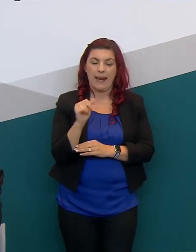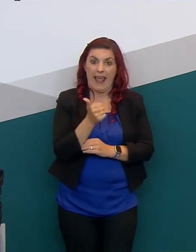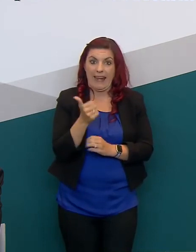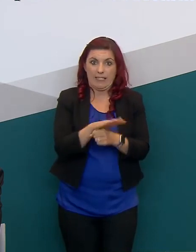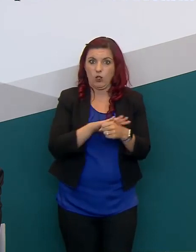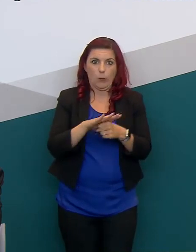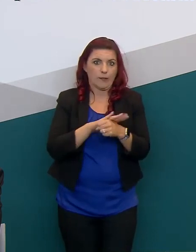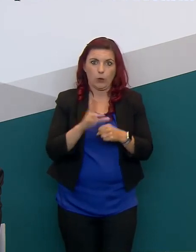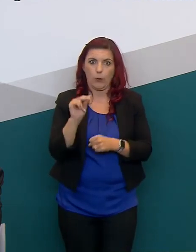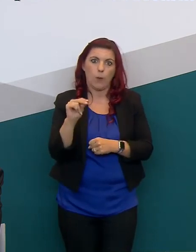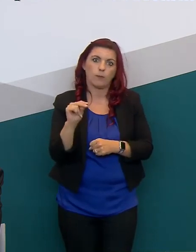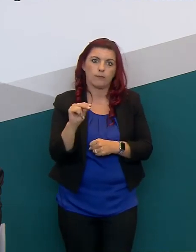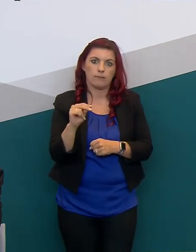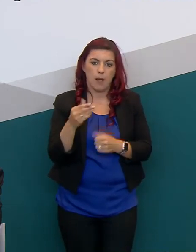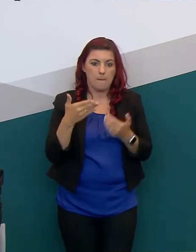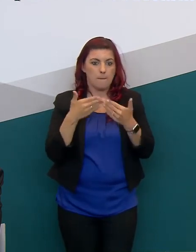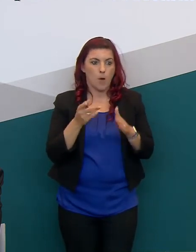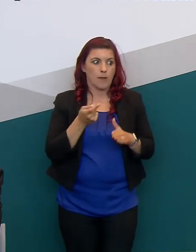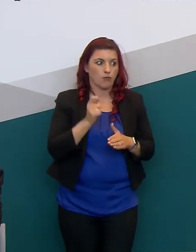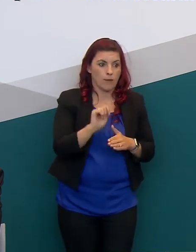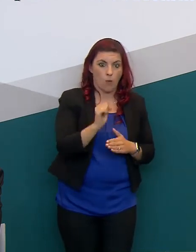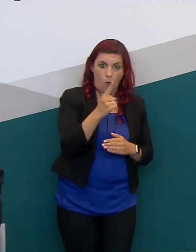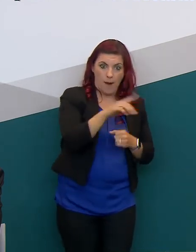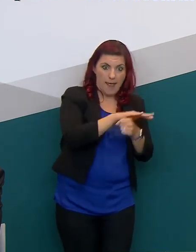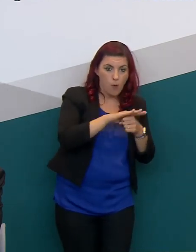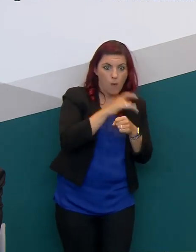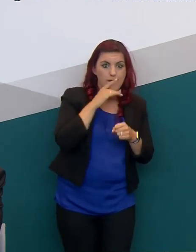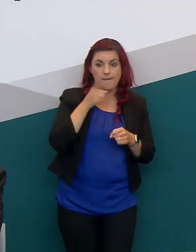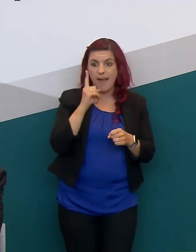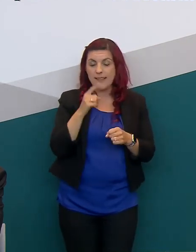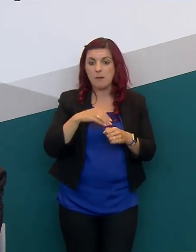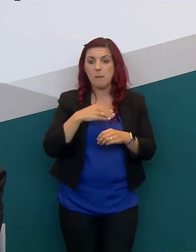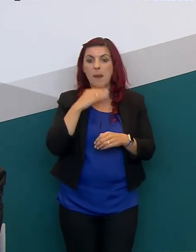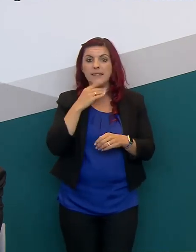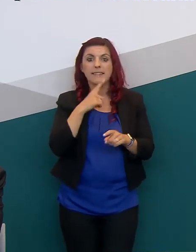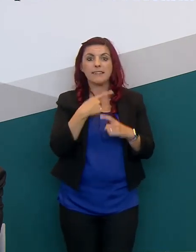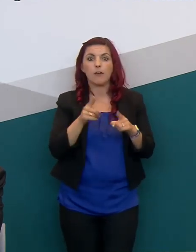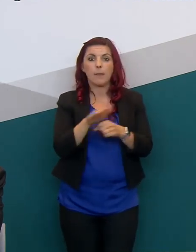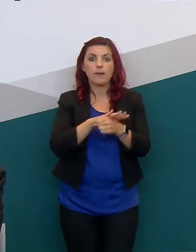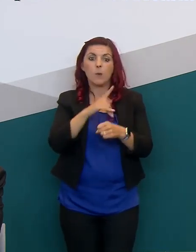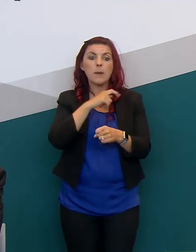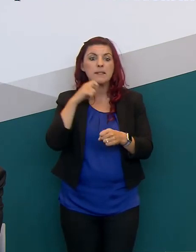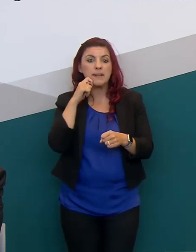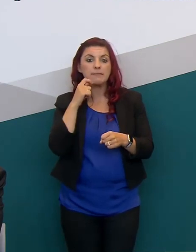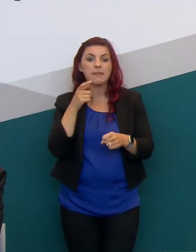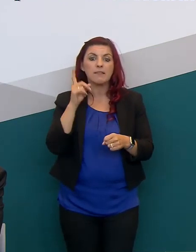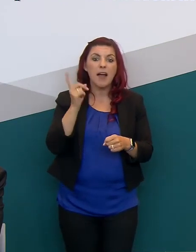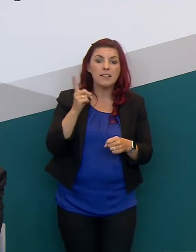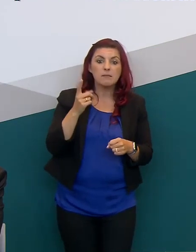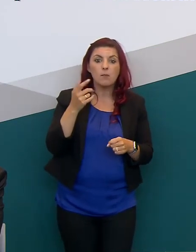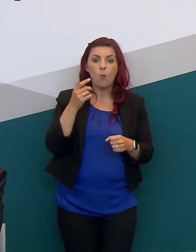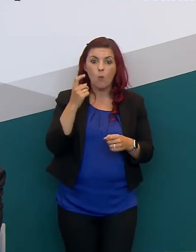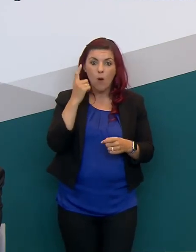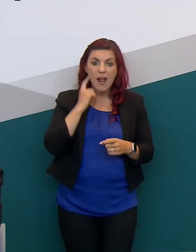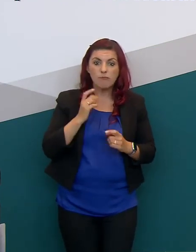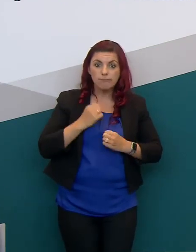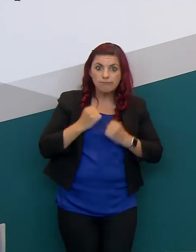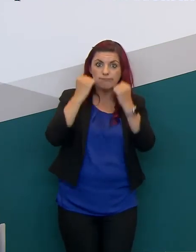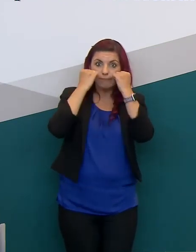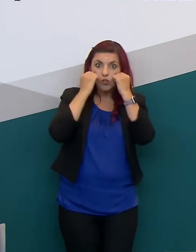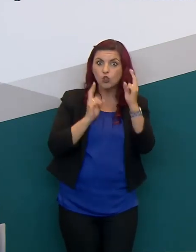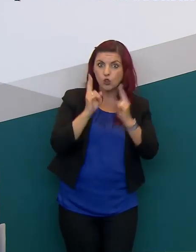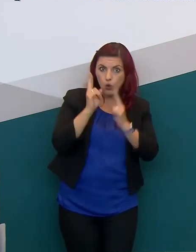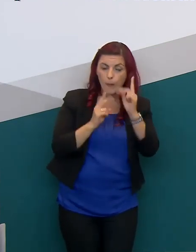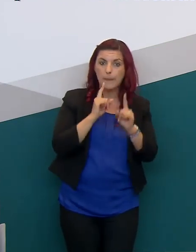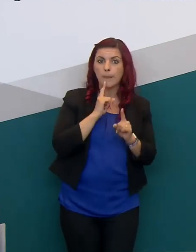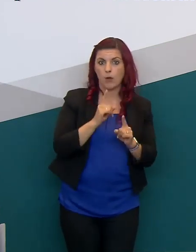setting, although public transport is one of the settings which we have advised that the wearing of face masks is something that people should do, should consider. We do